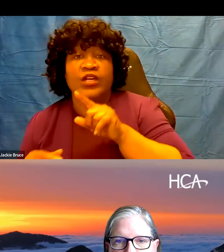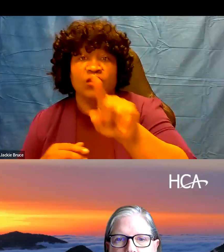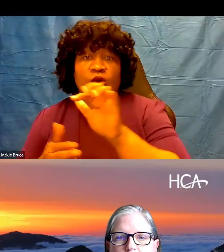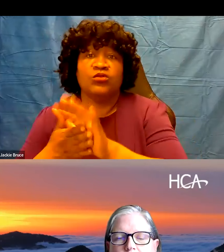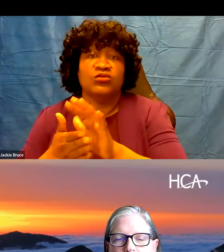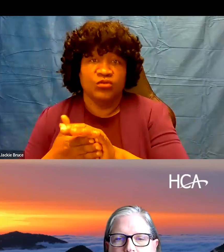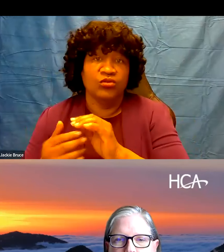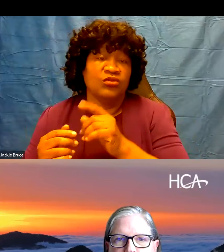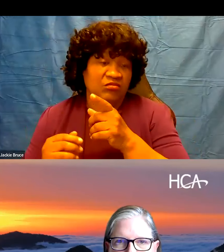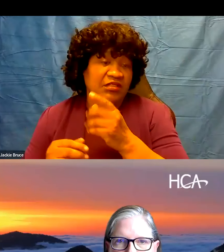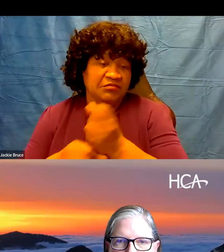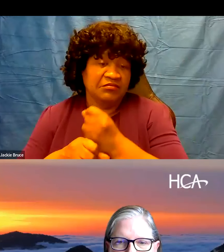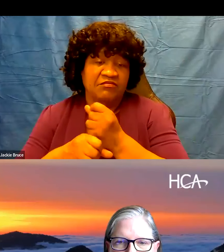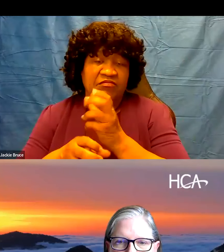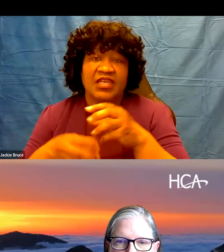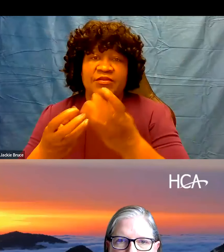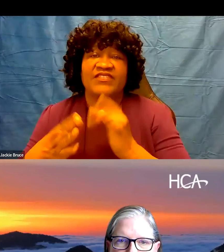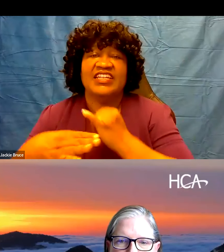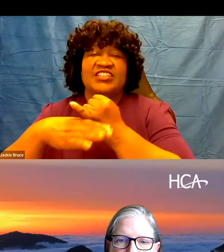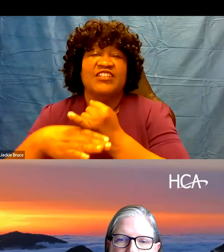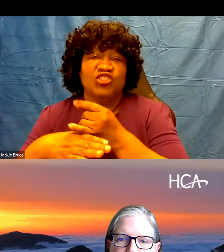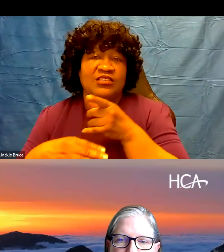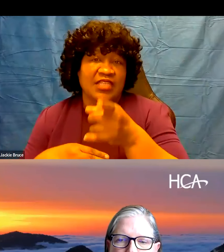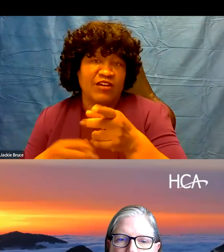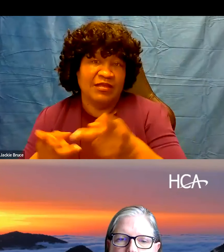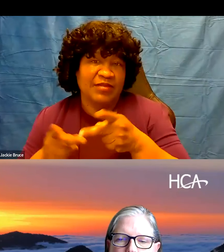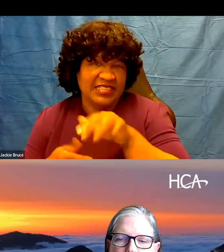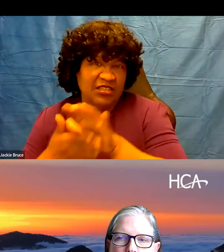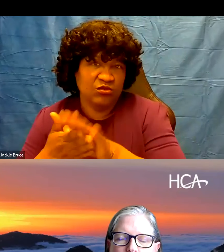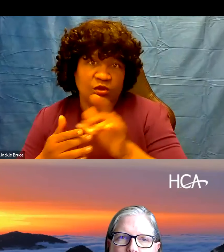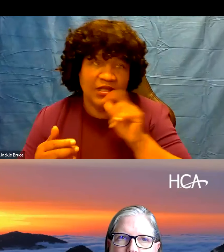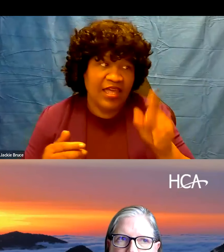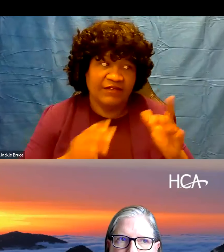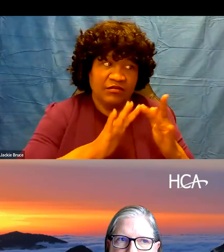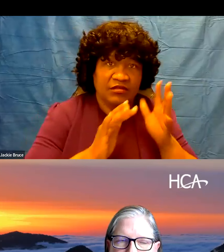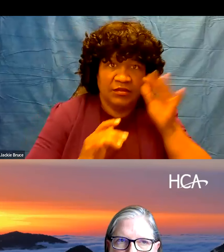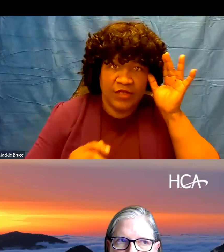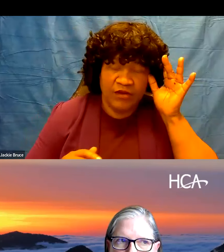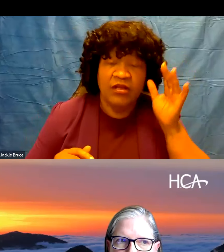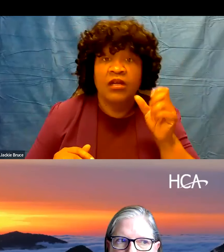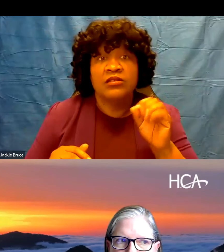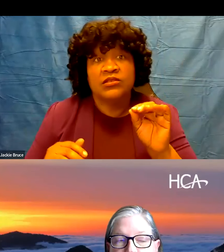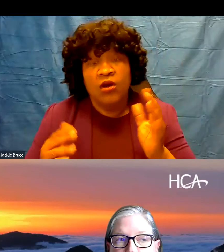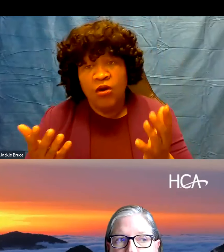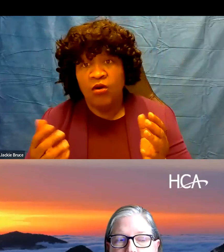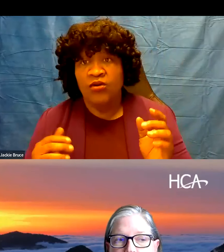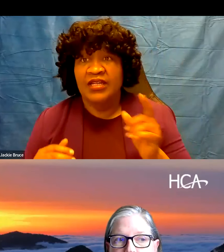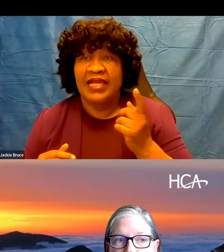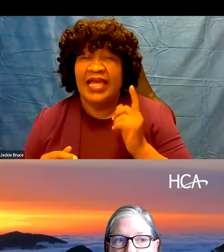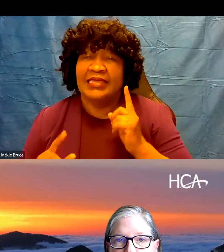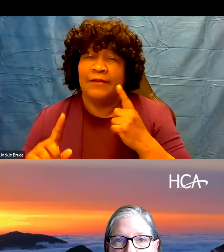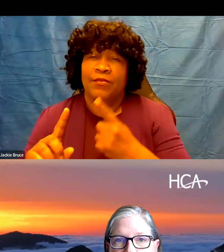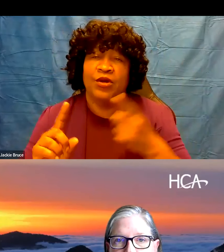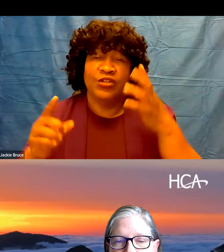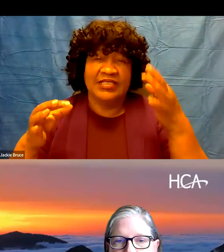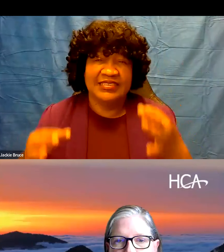youth there and provide that intervention in place there. So where it becomes, at the point when you decide